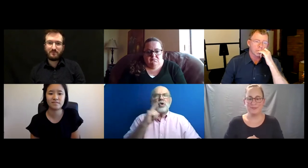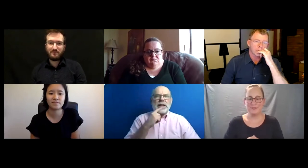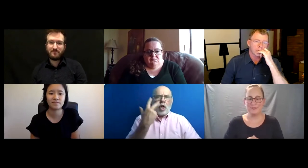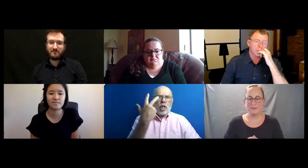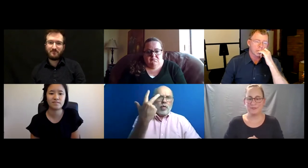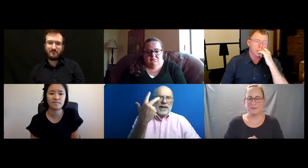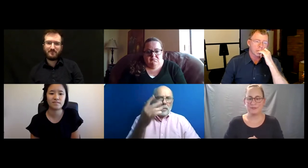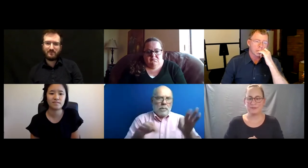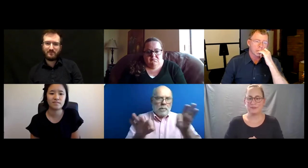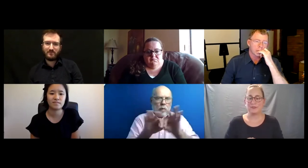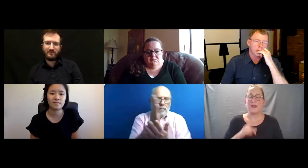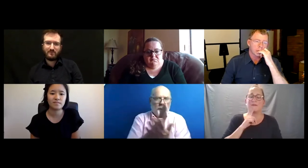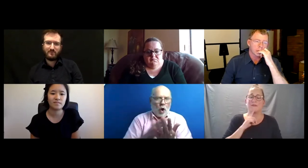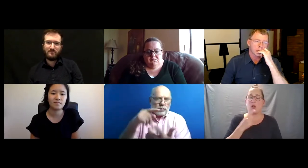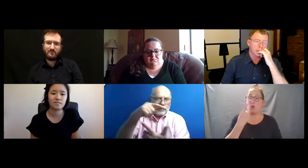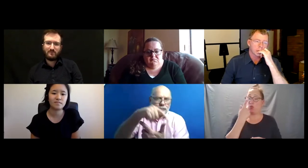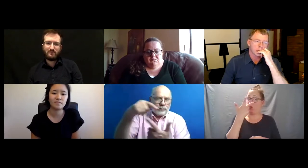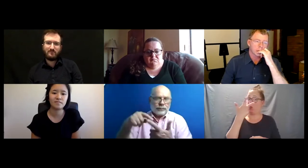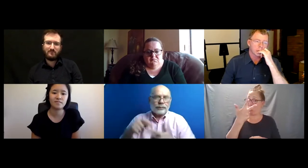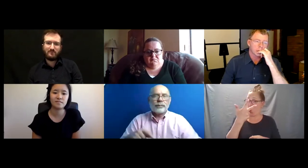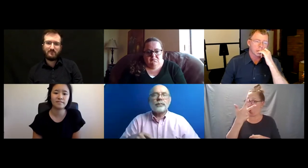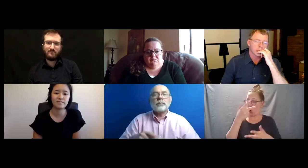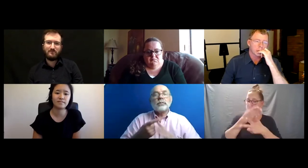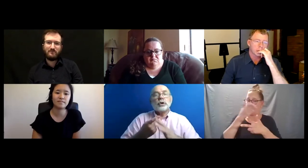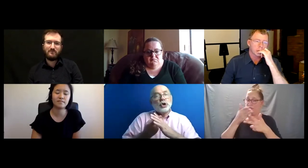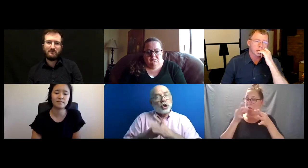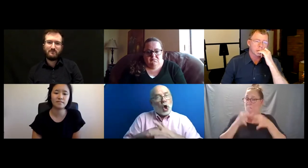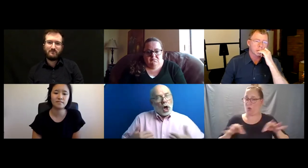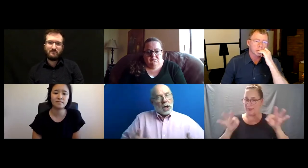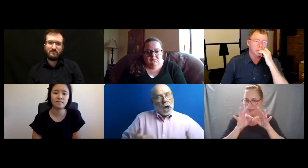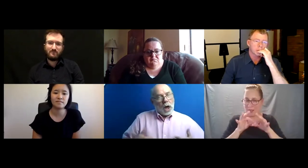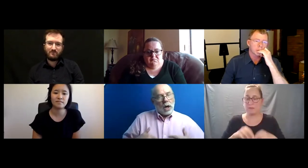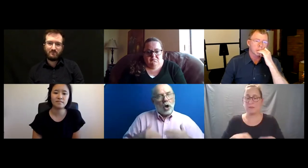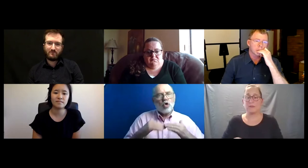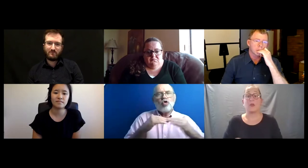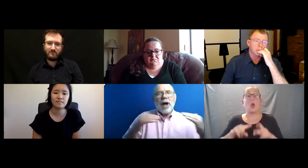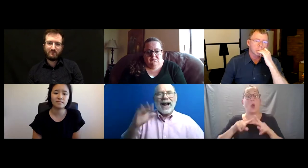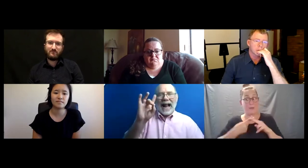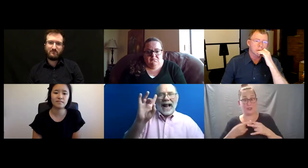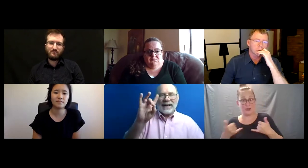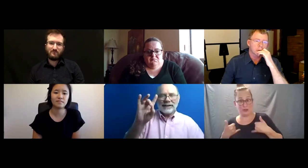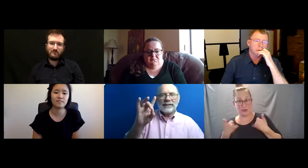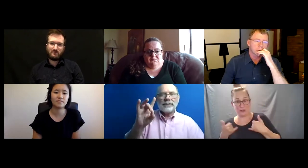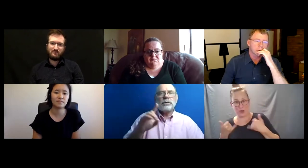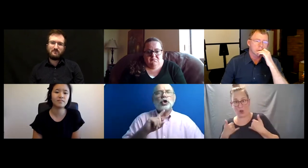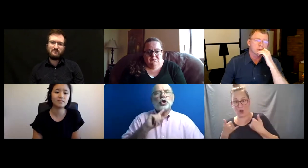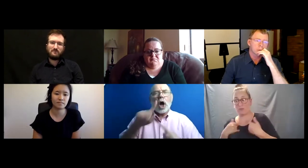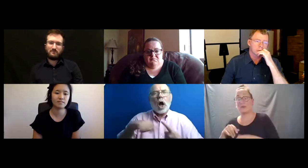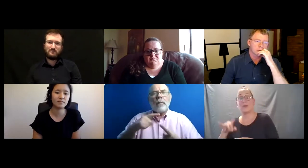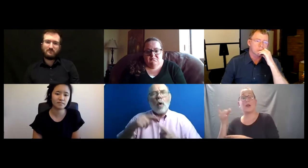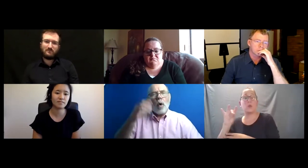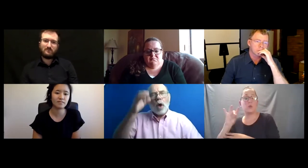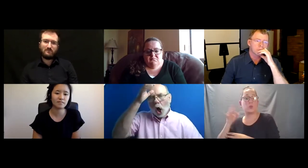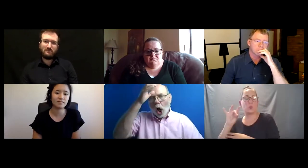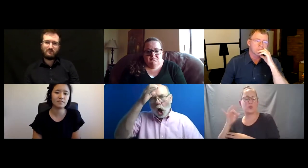individuals. Yes, I agree. Gary? I would say that there's three imperative timeframes.